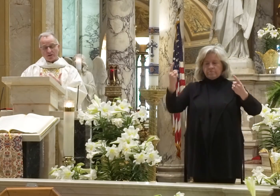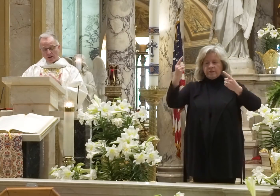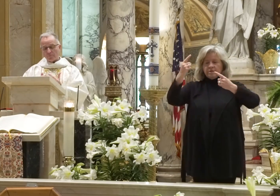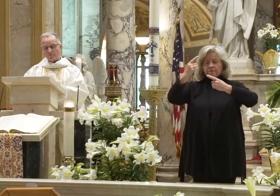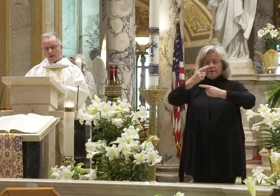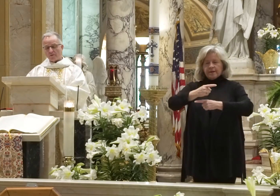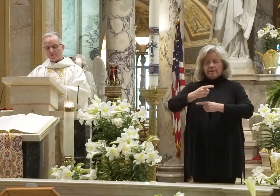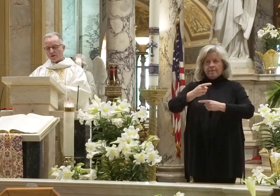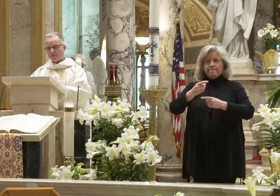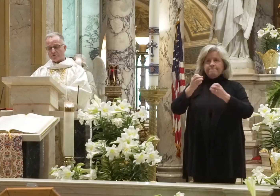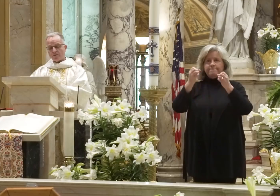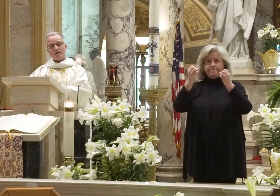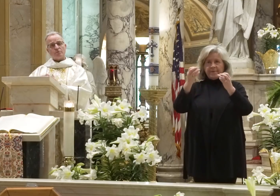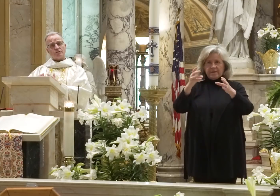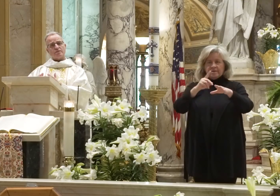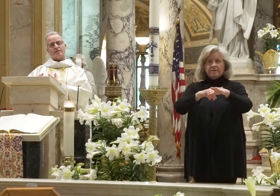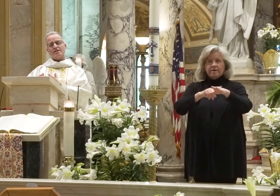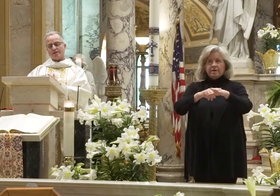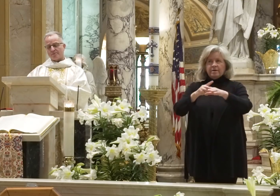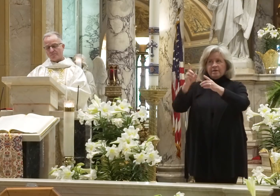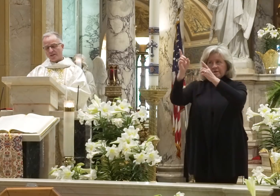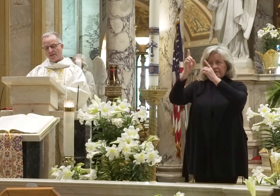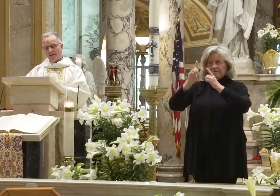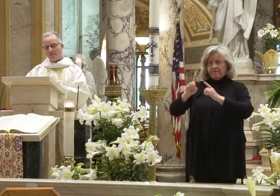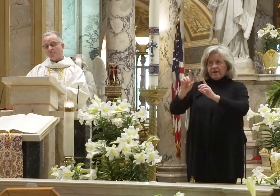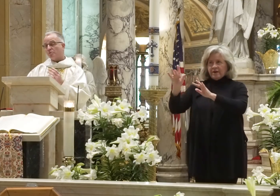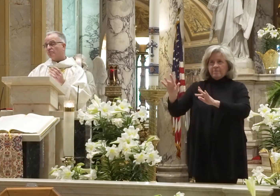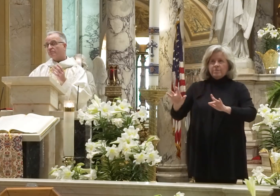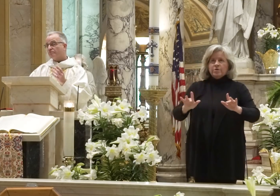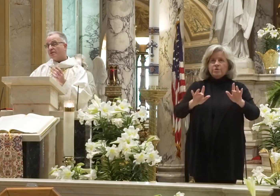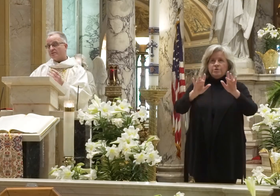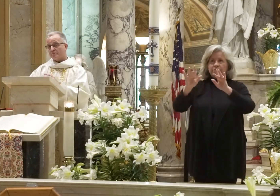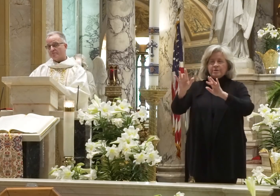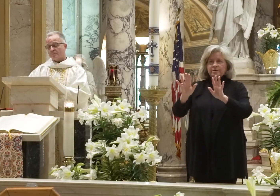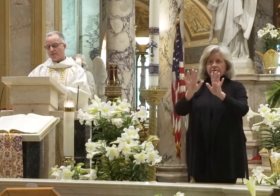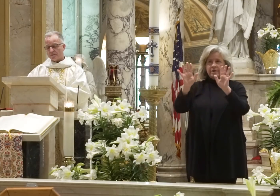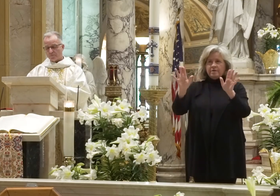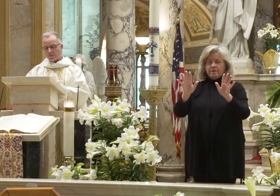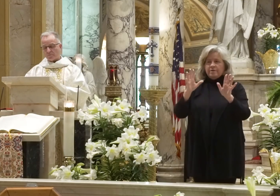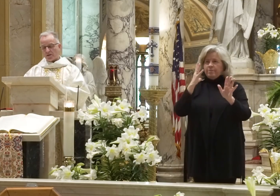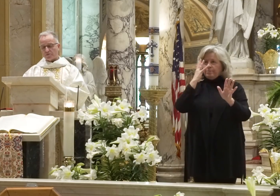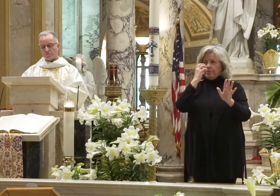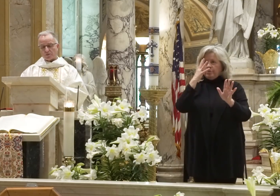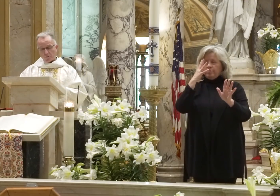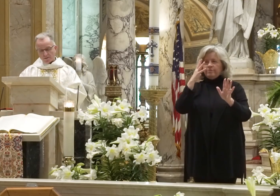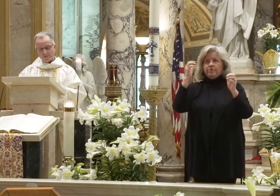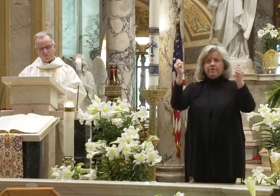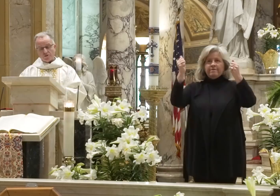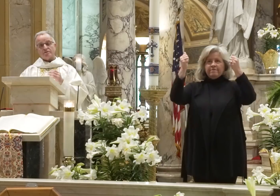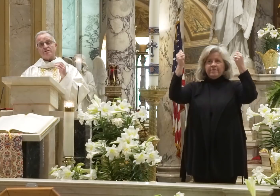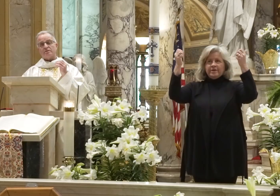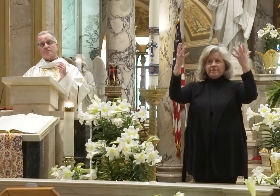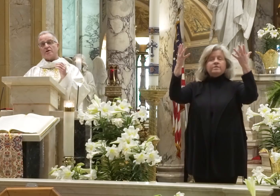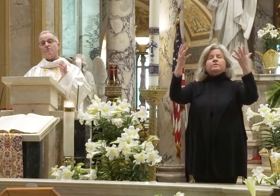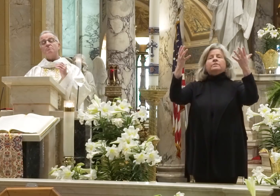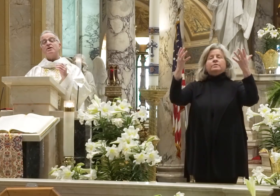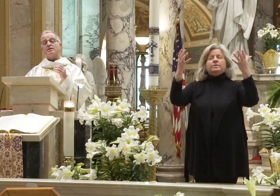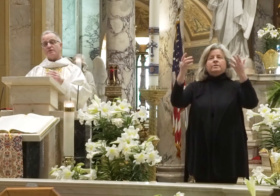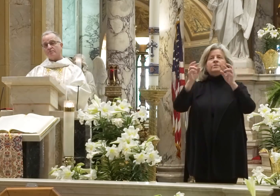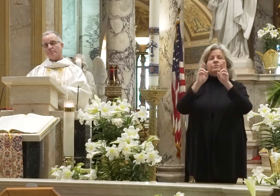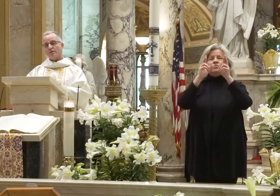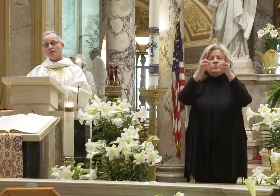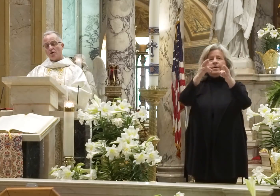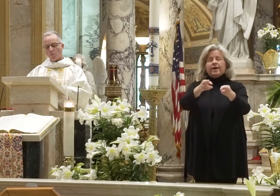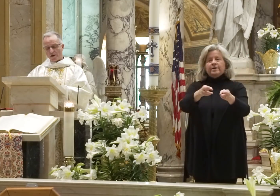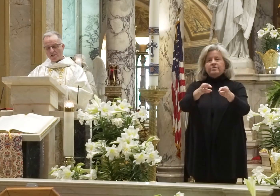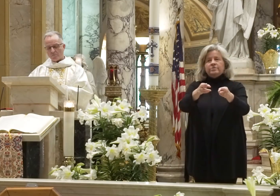I mentioned a number of times now, it's Divine Mercy Sunday. And this beautiful feast is in response to a request that Jesus himself